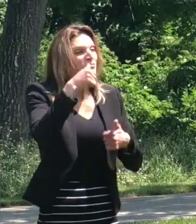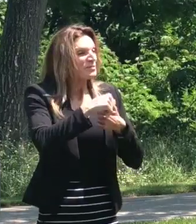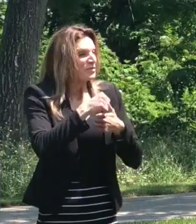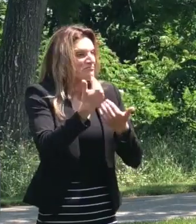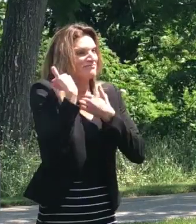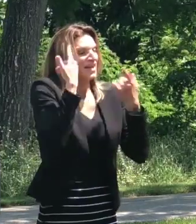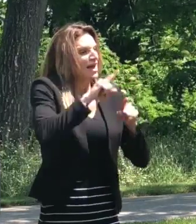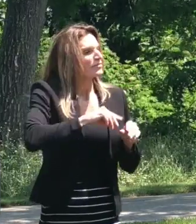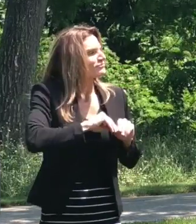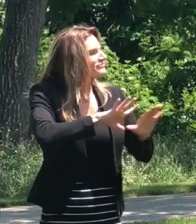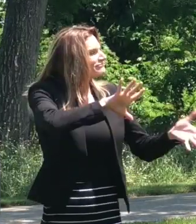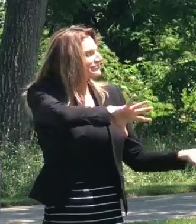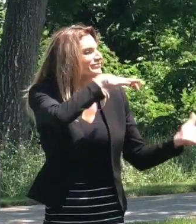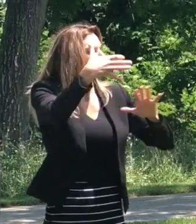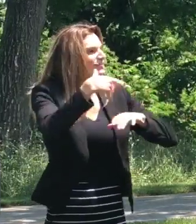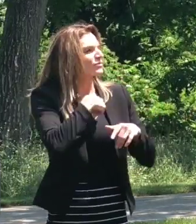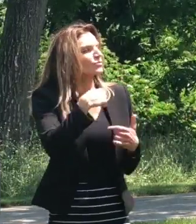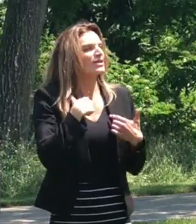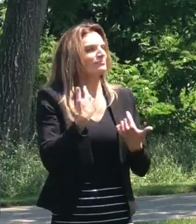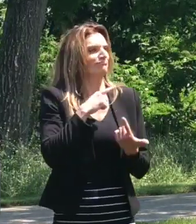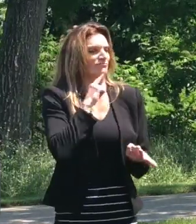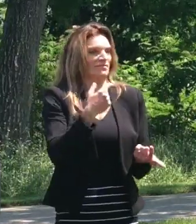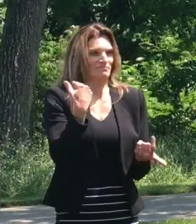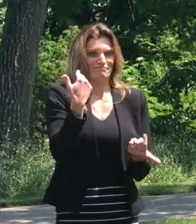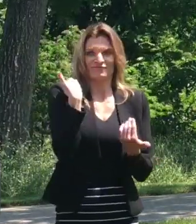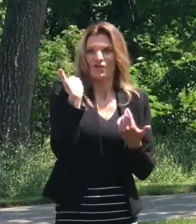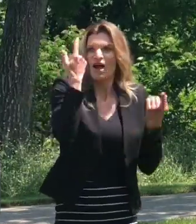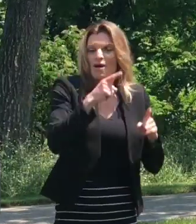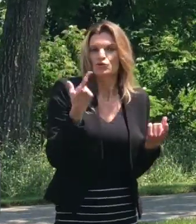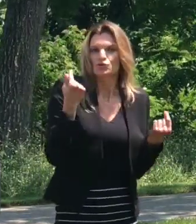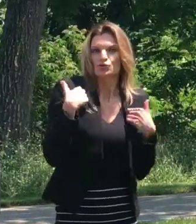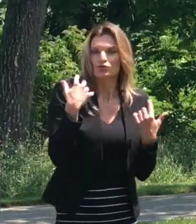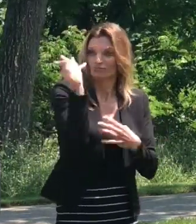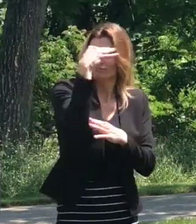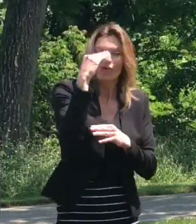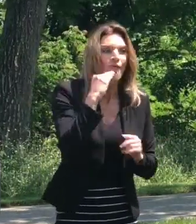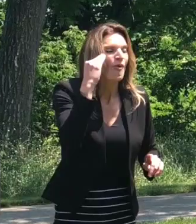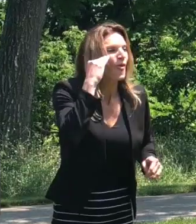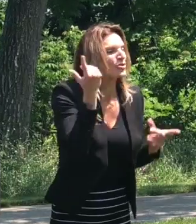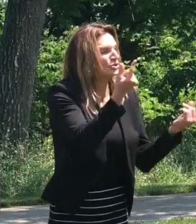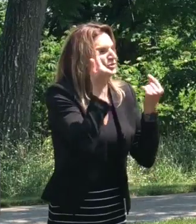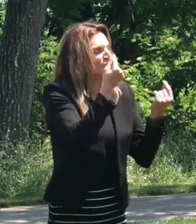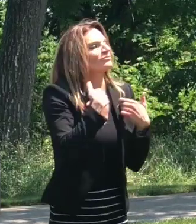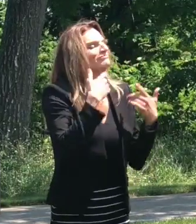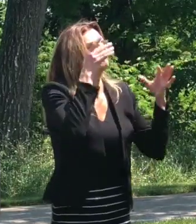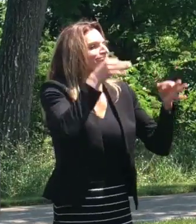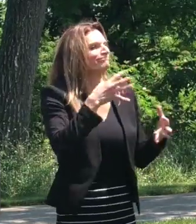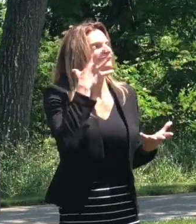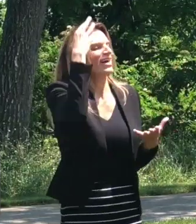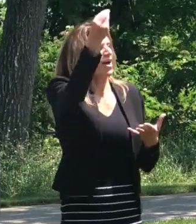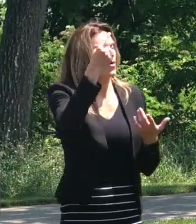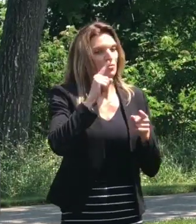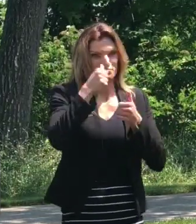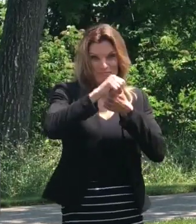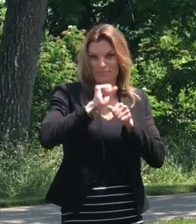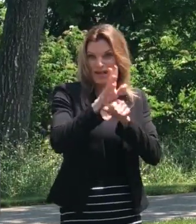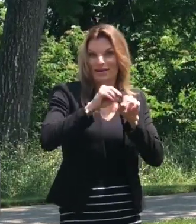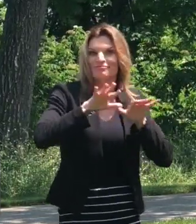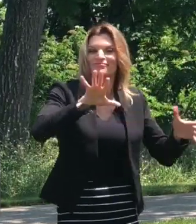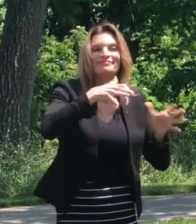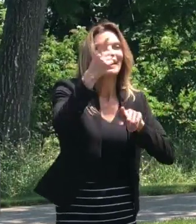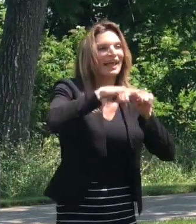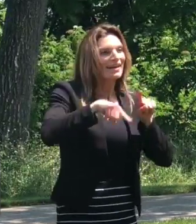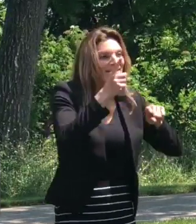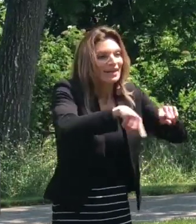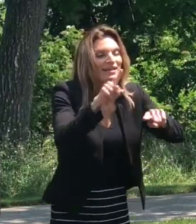outside, to connect, to stay safe, to keep our sanity in insane moments, right? Our 10